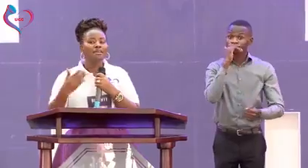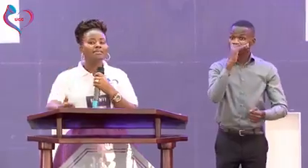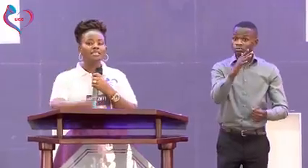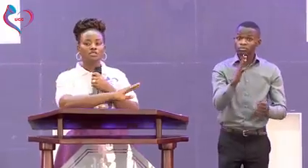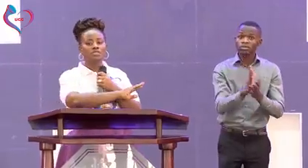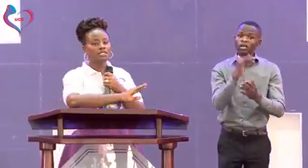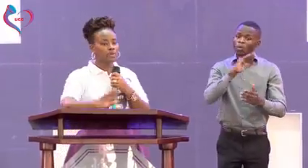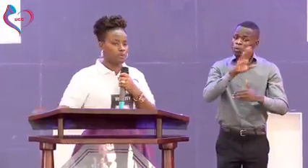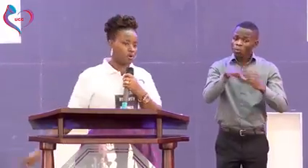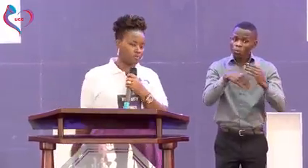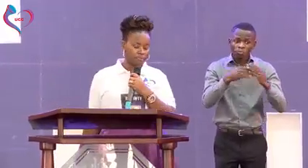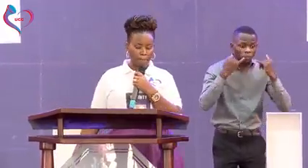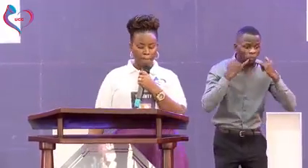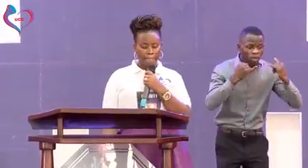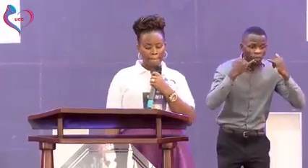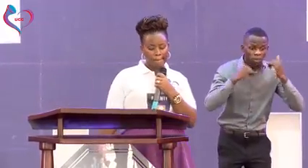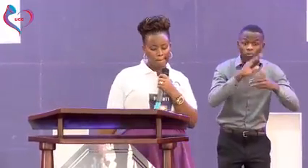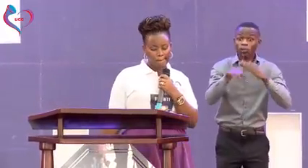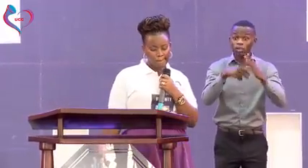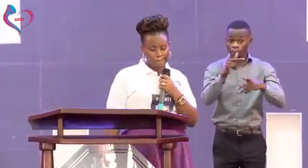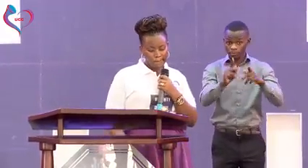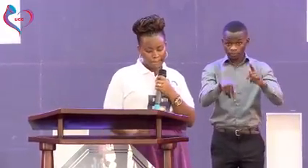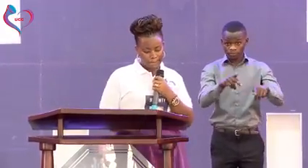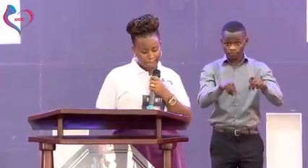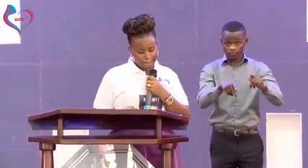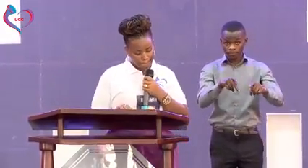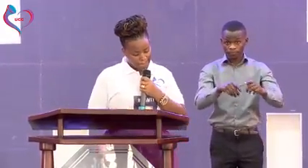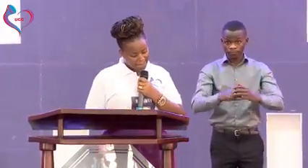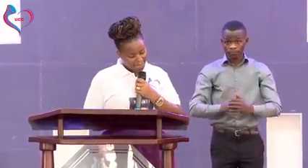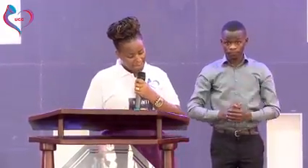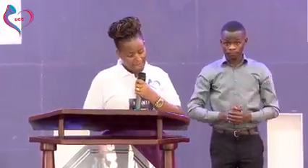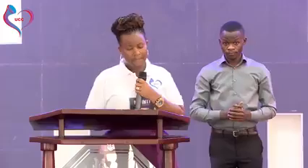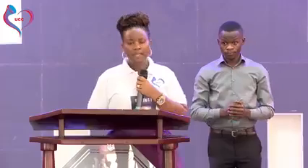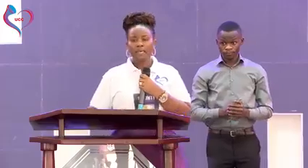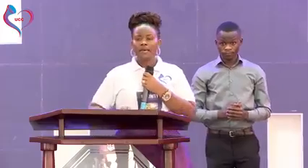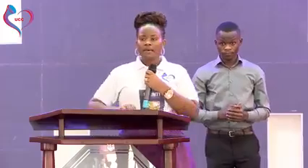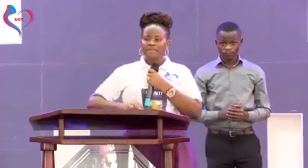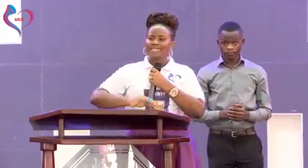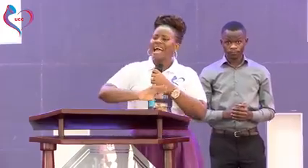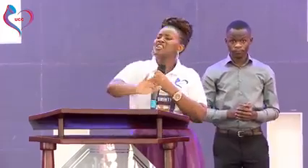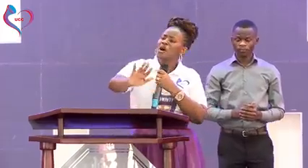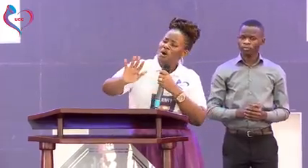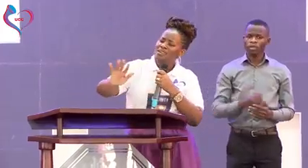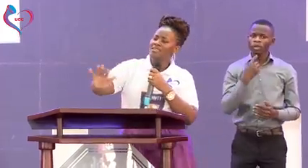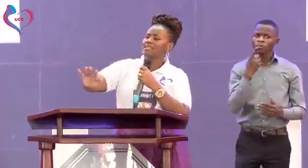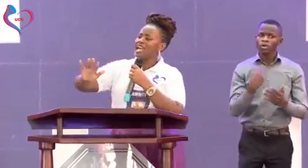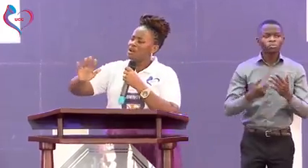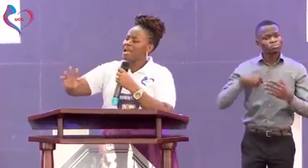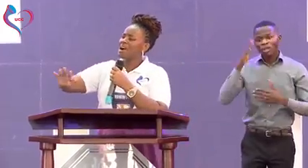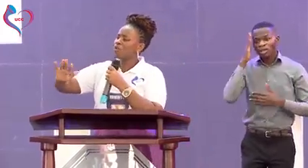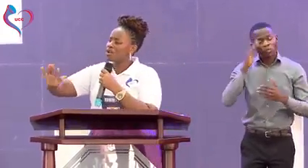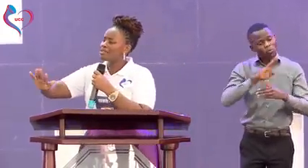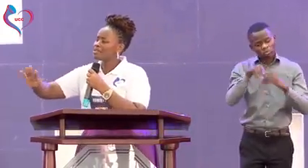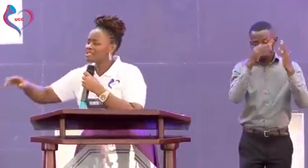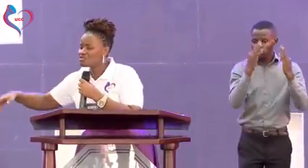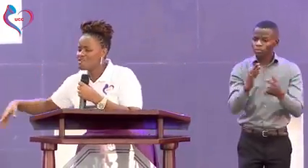is saying all this to these people. Paulo yali ayogera bino byonna nga bigamba abantu bano. That I know all this, I know